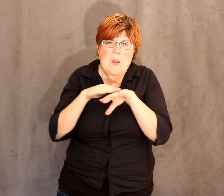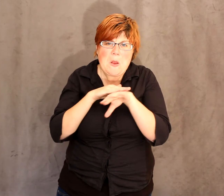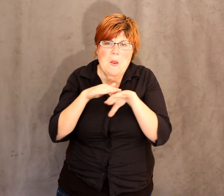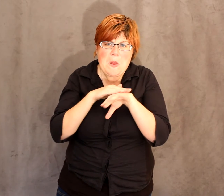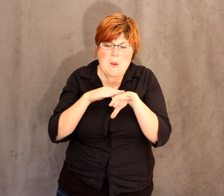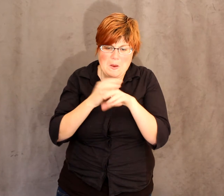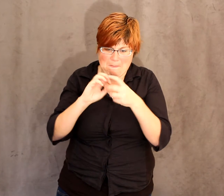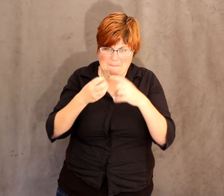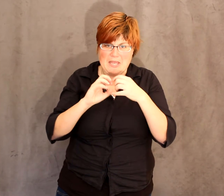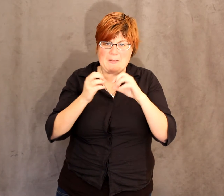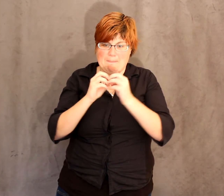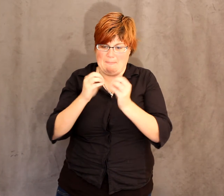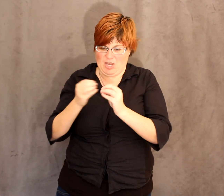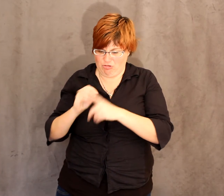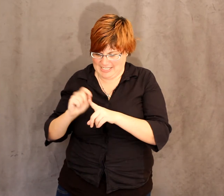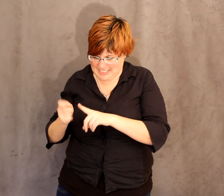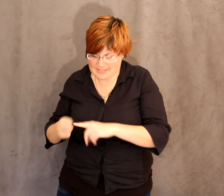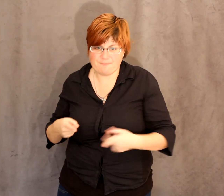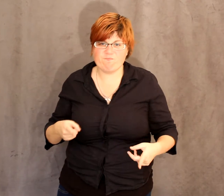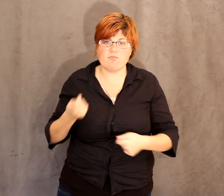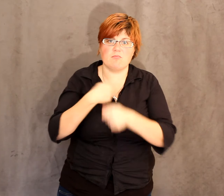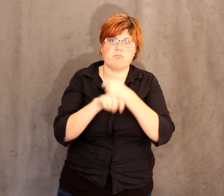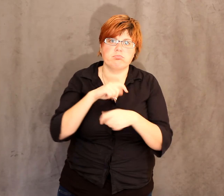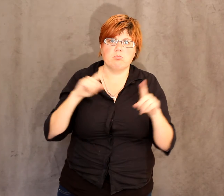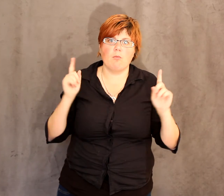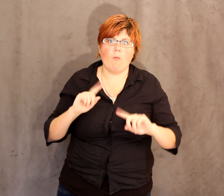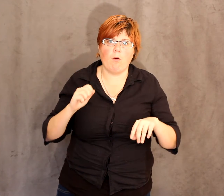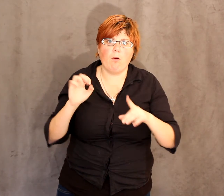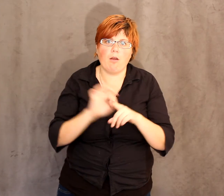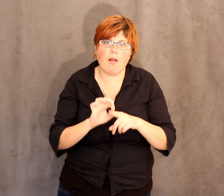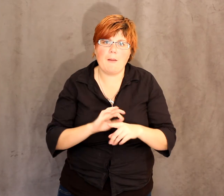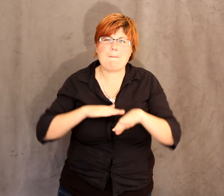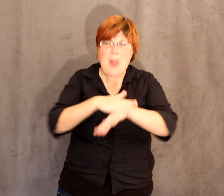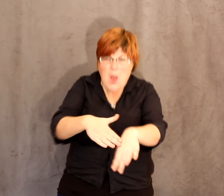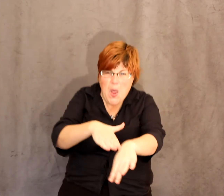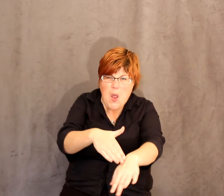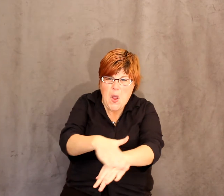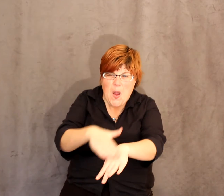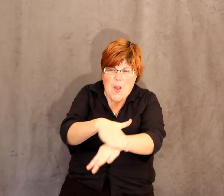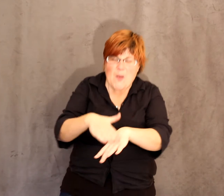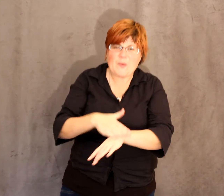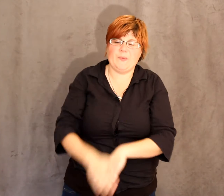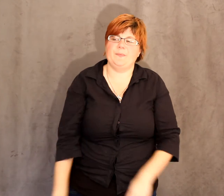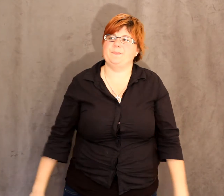blueberries. What color did it turn his shoes? Blue! Did Pete